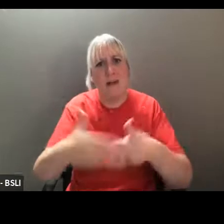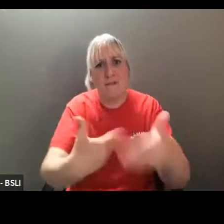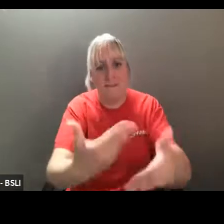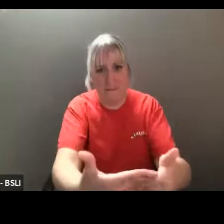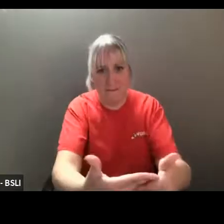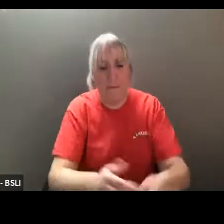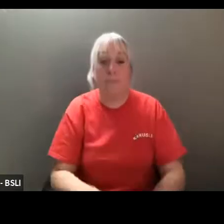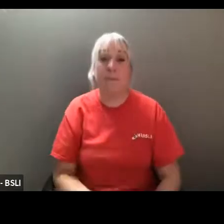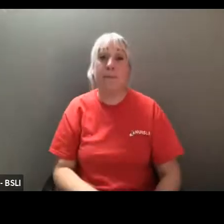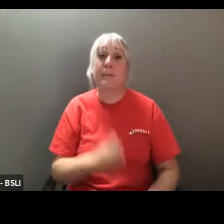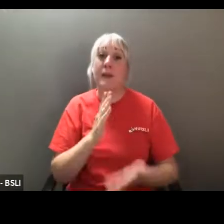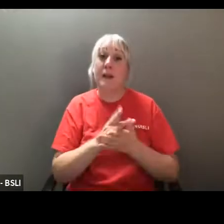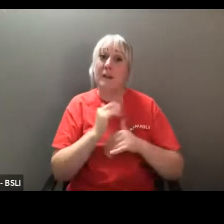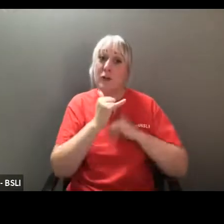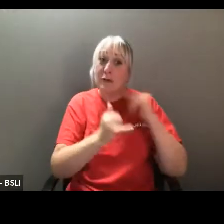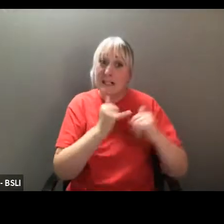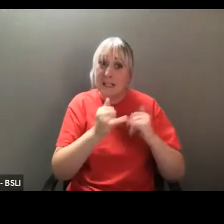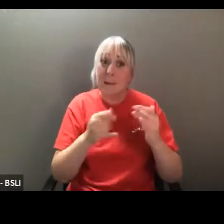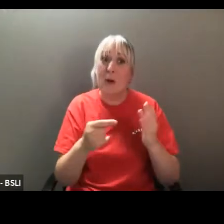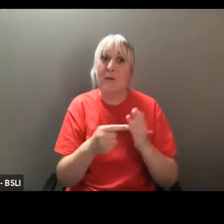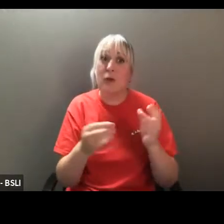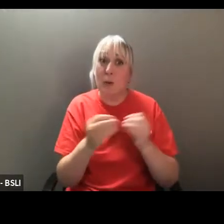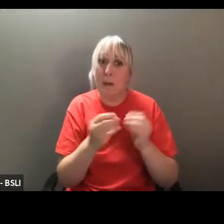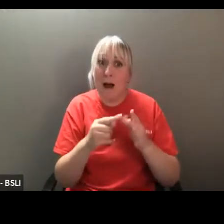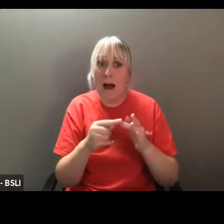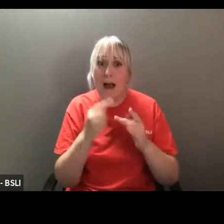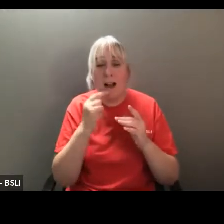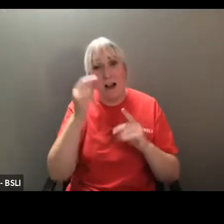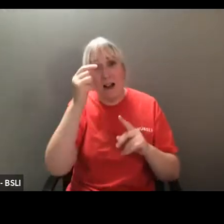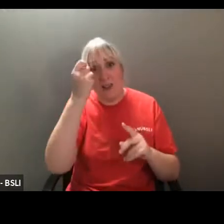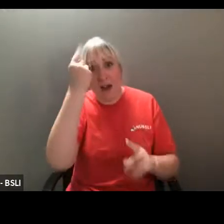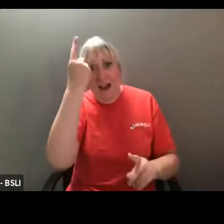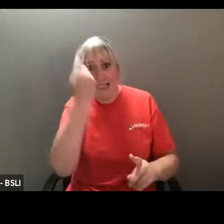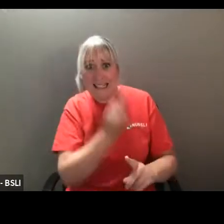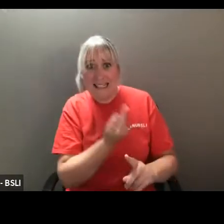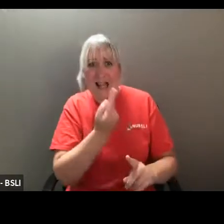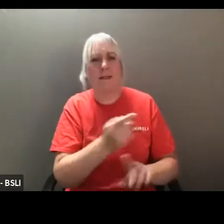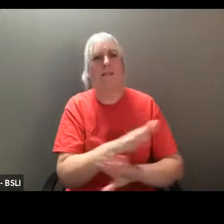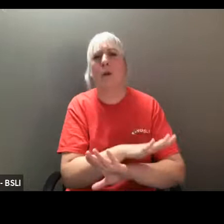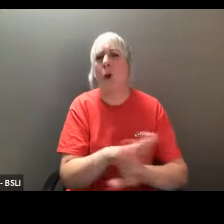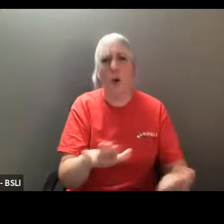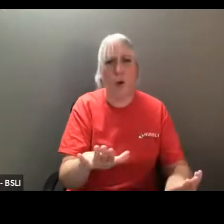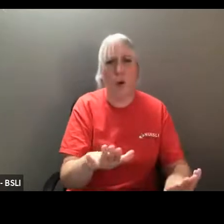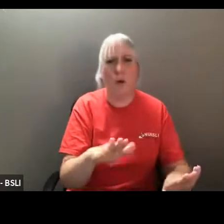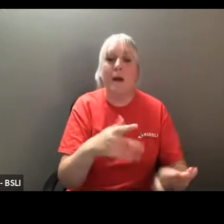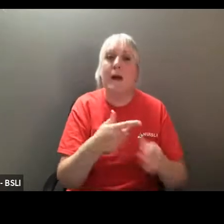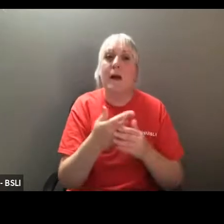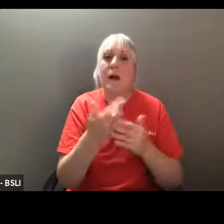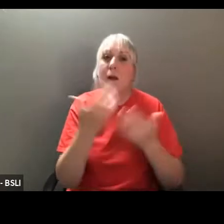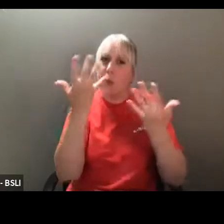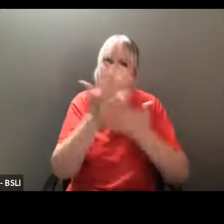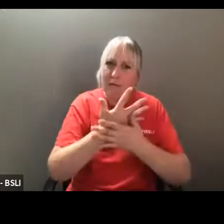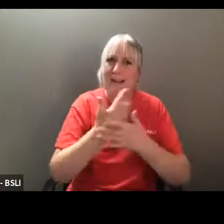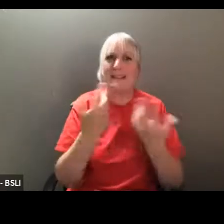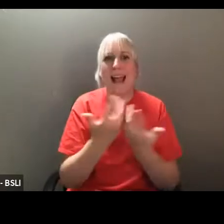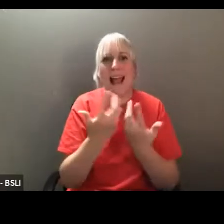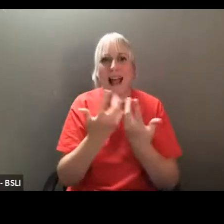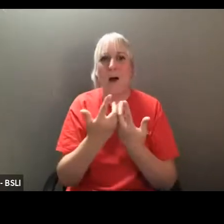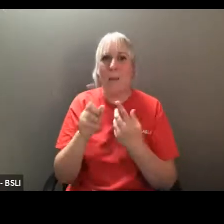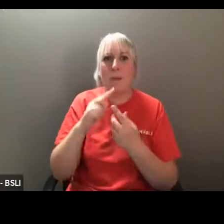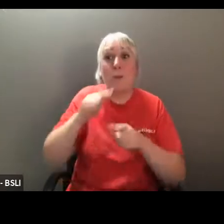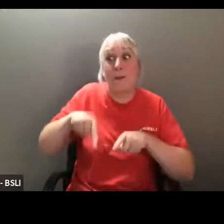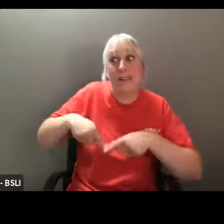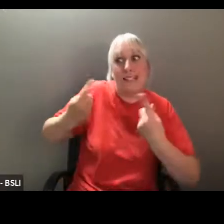concept itself, but how it is used by others with different agenda to us. Deepak's criticism about the UBI is